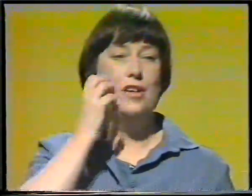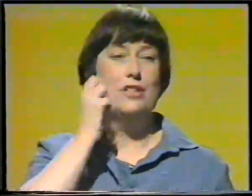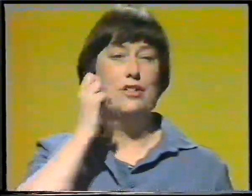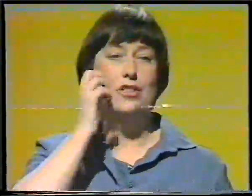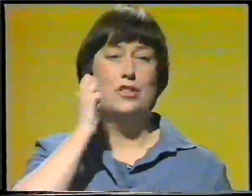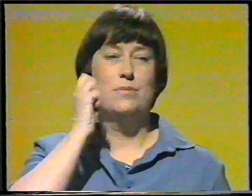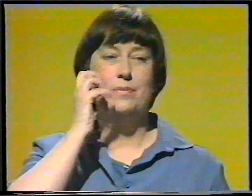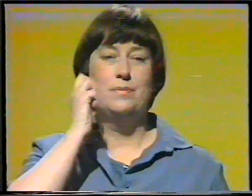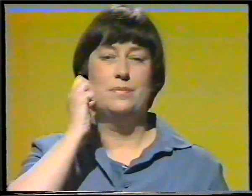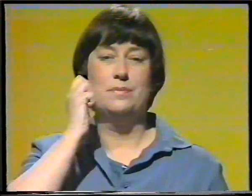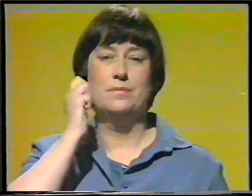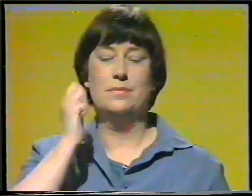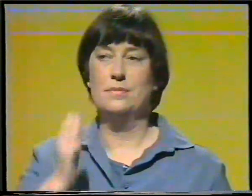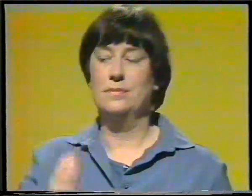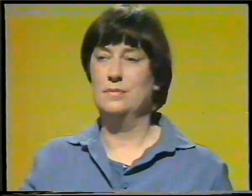Orange.